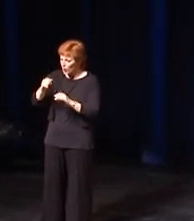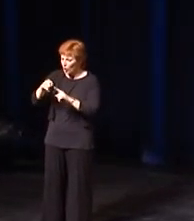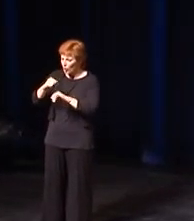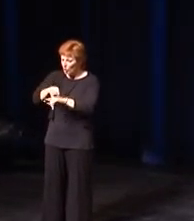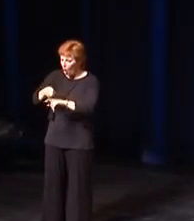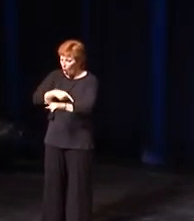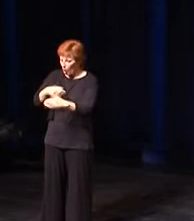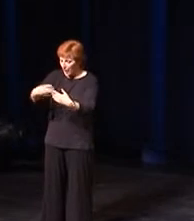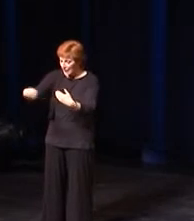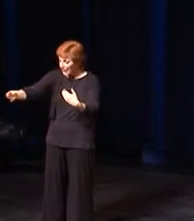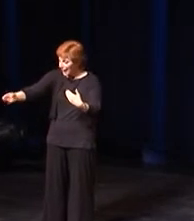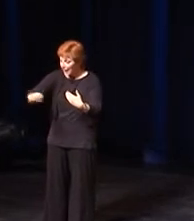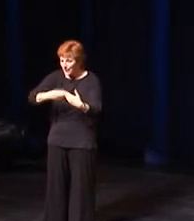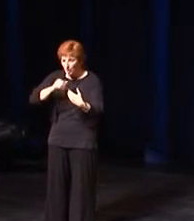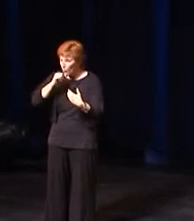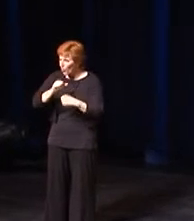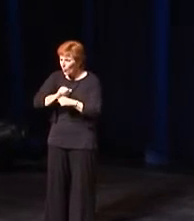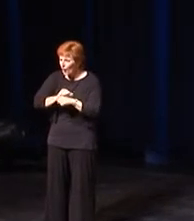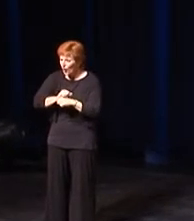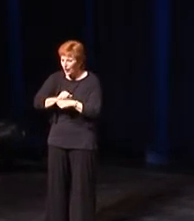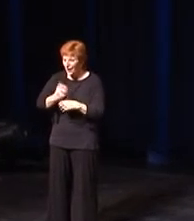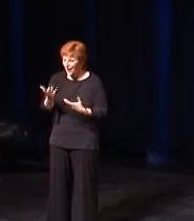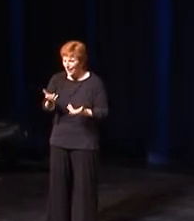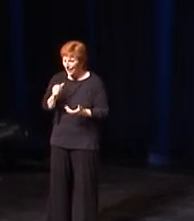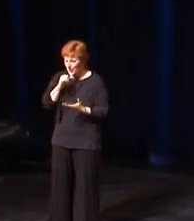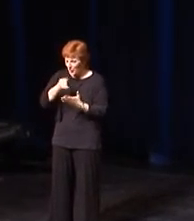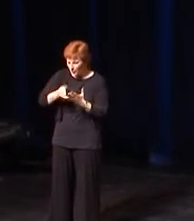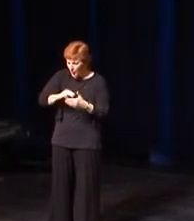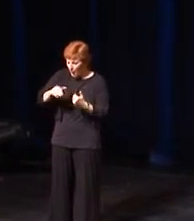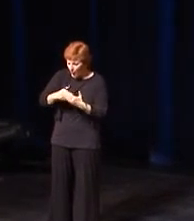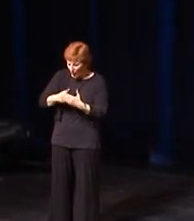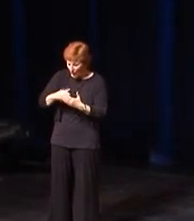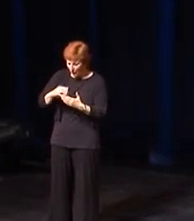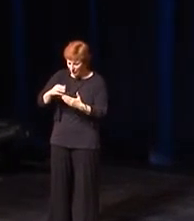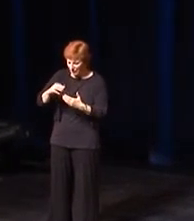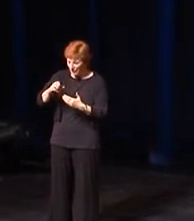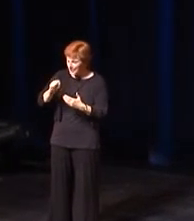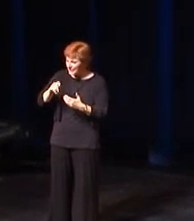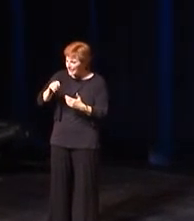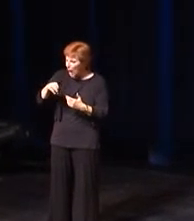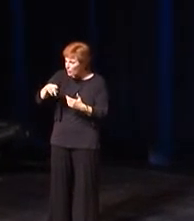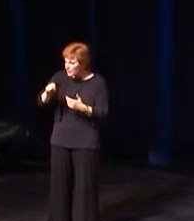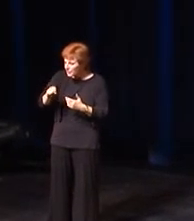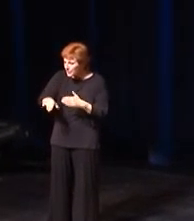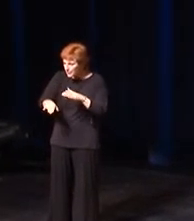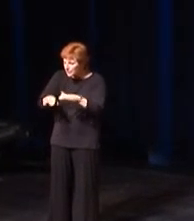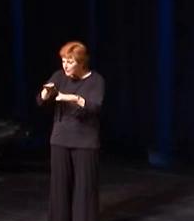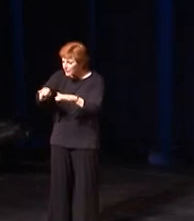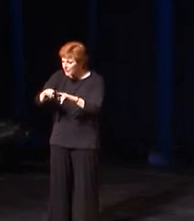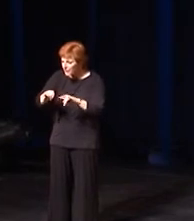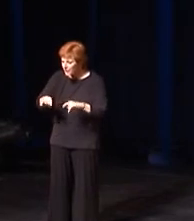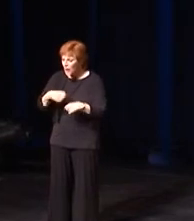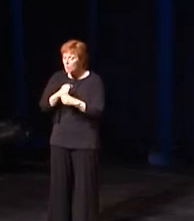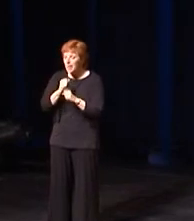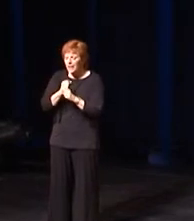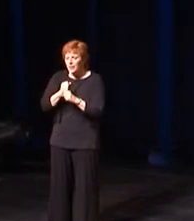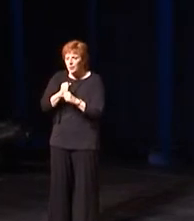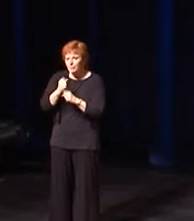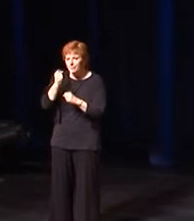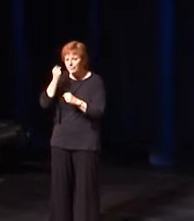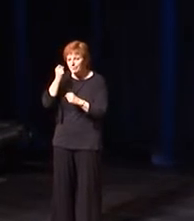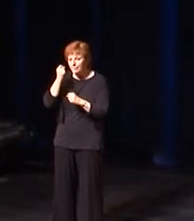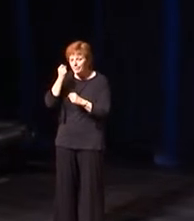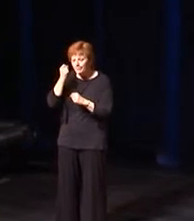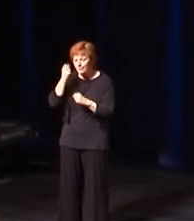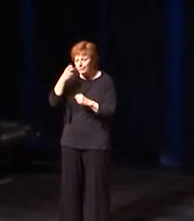possibly work. They weren't drawing all the steps that should be in a ramp. They were making perceptual mistakes.